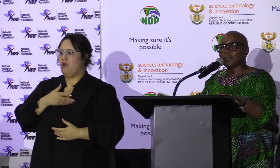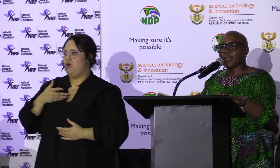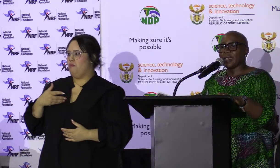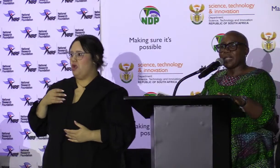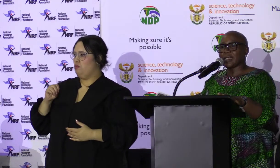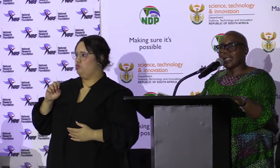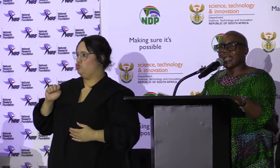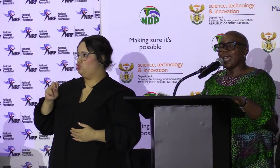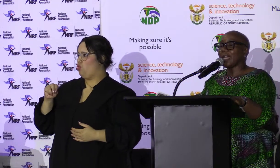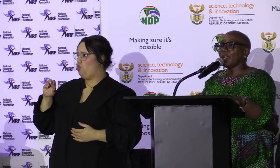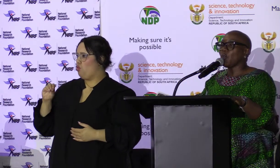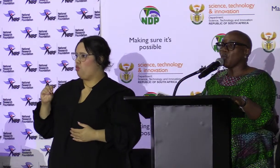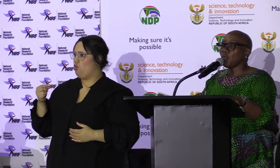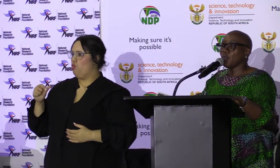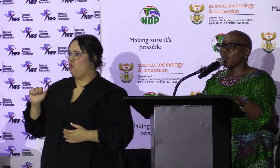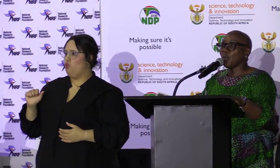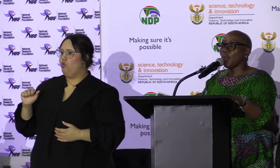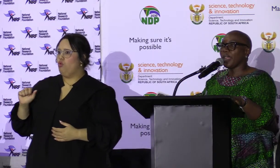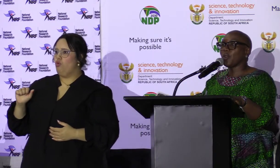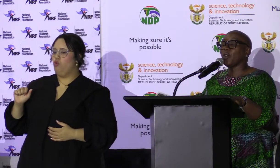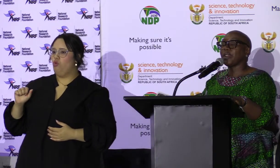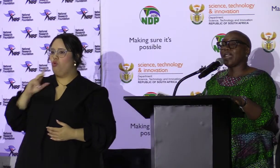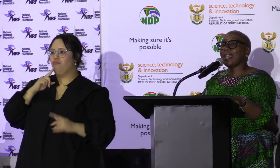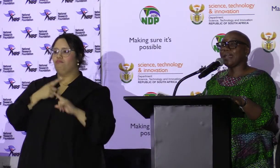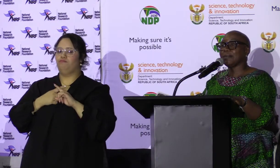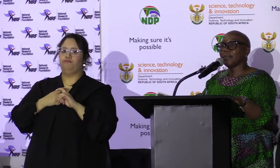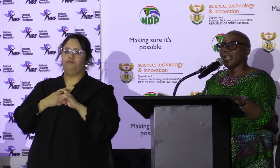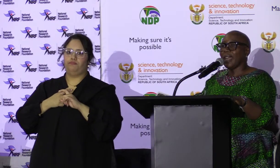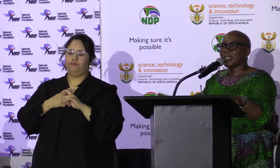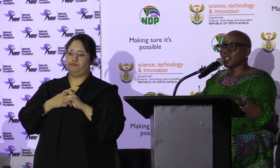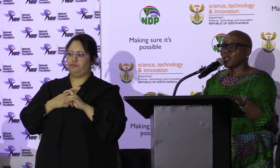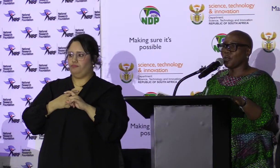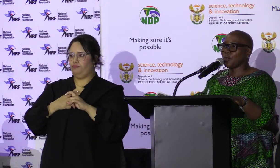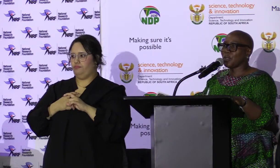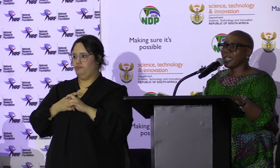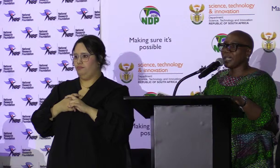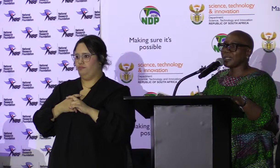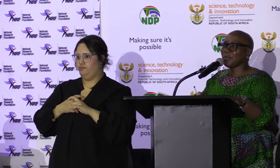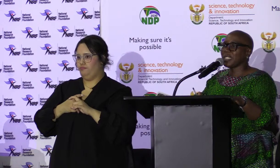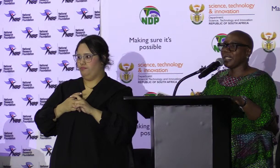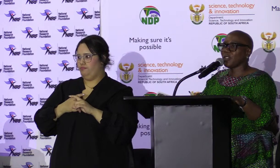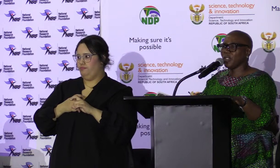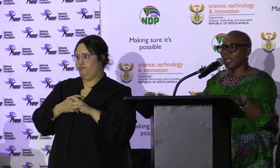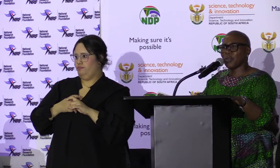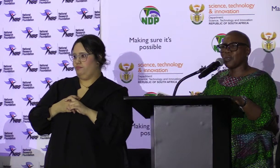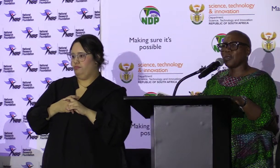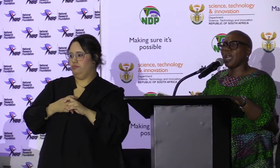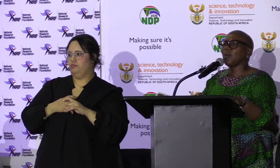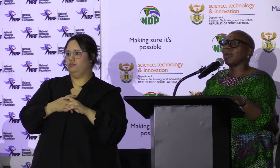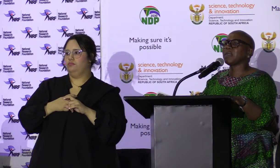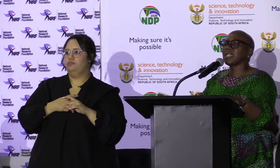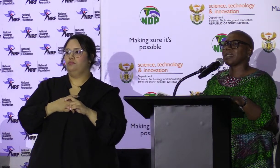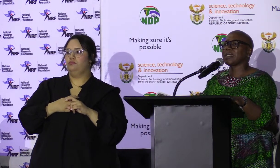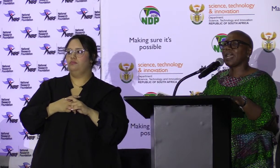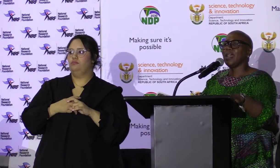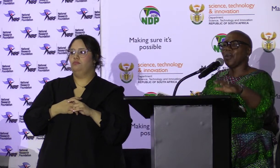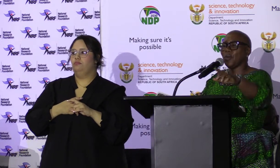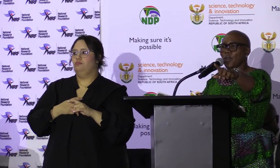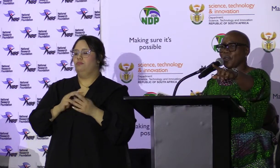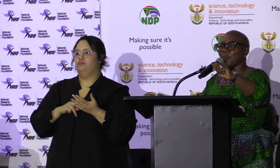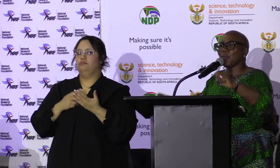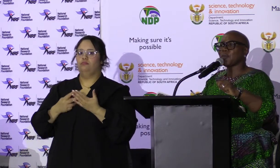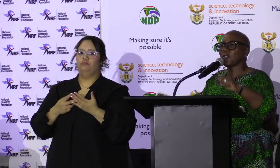Babumsom, sinenyanga enkulu ekhona la. Angisho ukuthi asimthinti, kodwa uma ugula